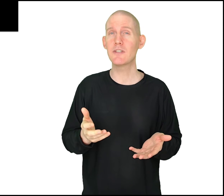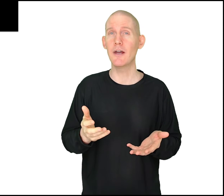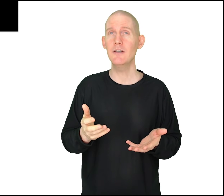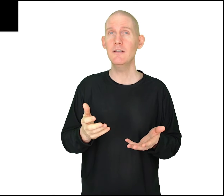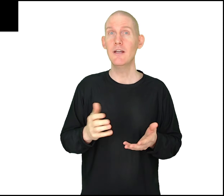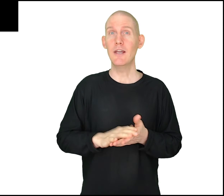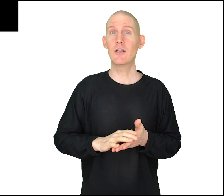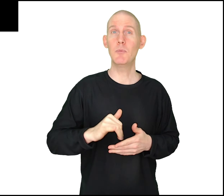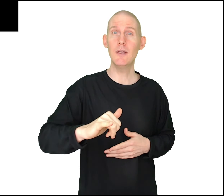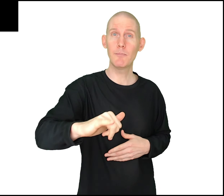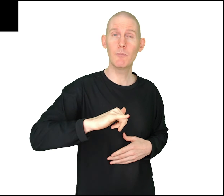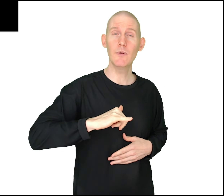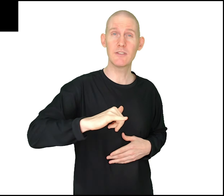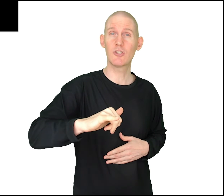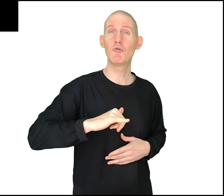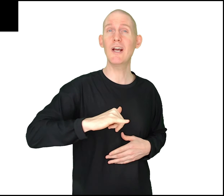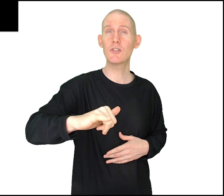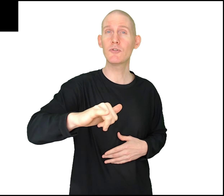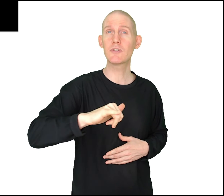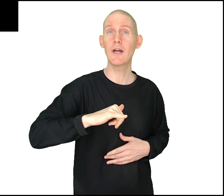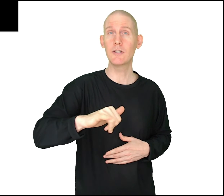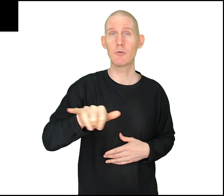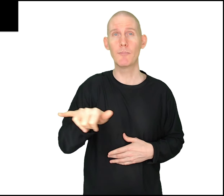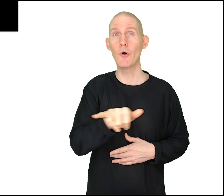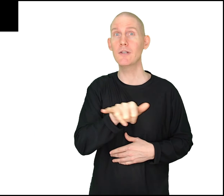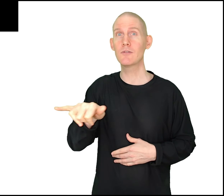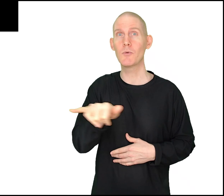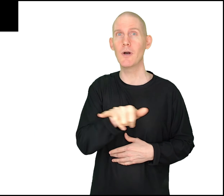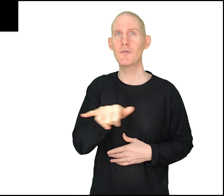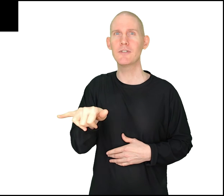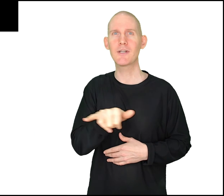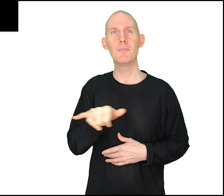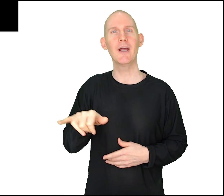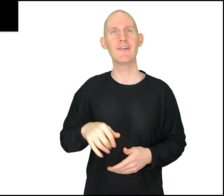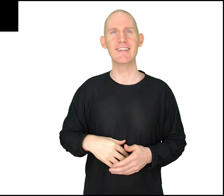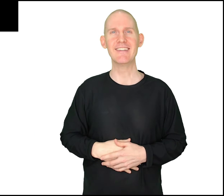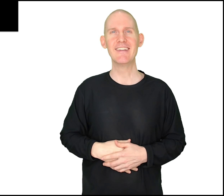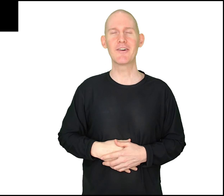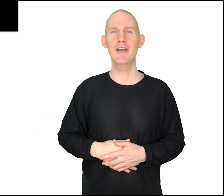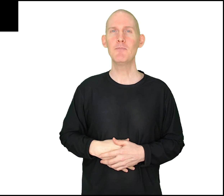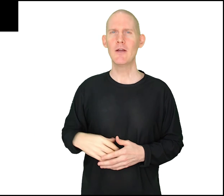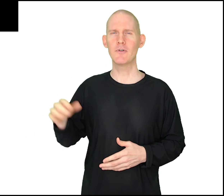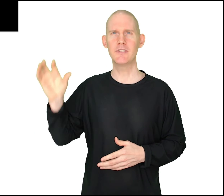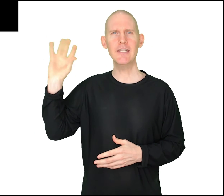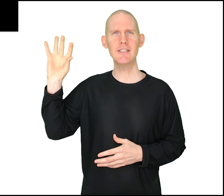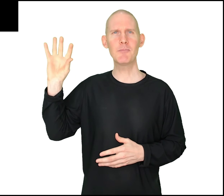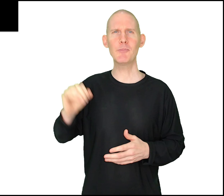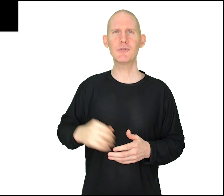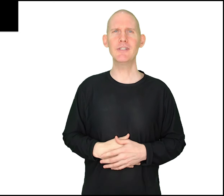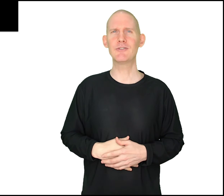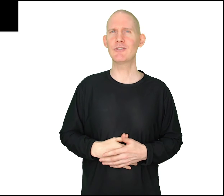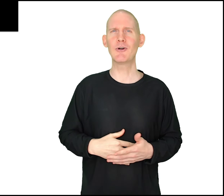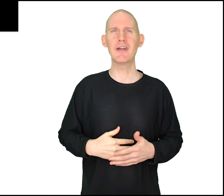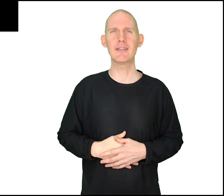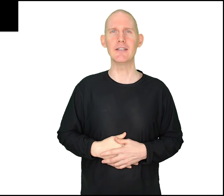sign, it's a directional sign, so it points wherever it's comparing. Okay? For testing purposes, just go like this,